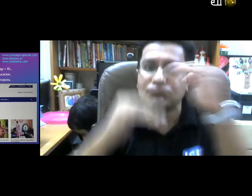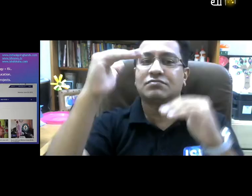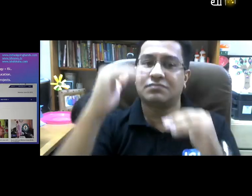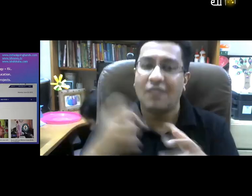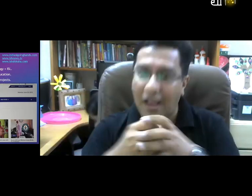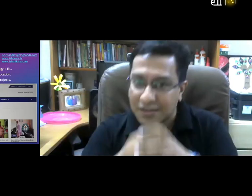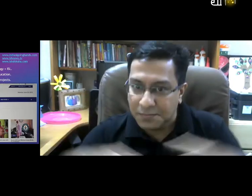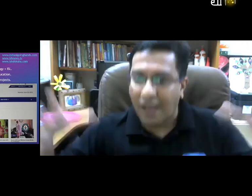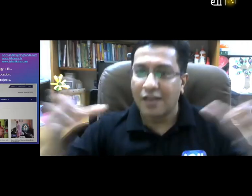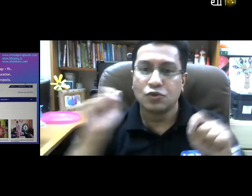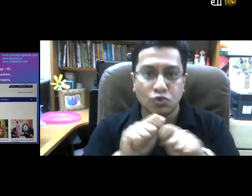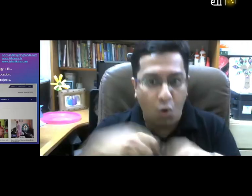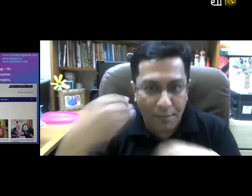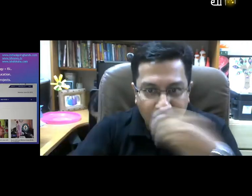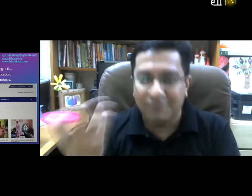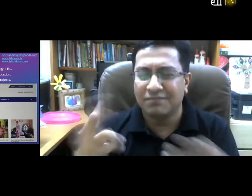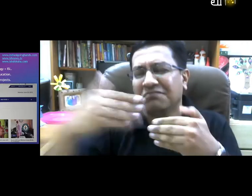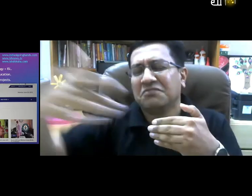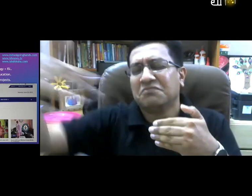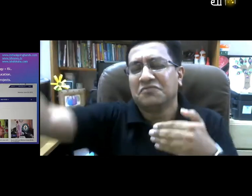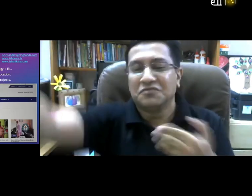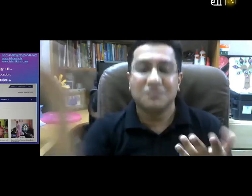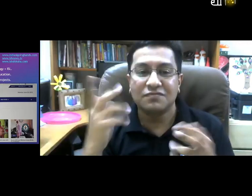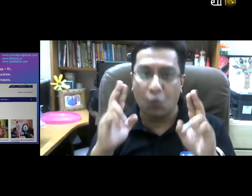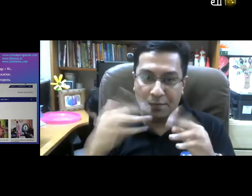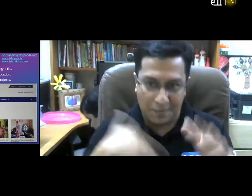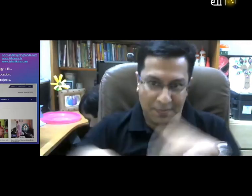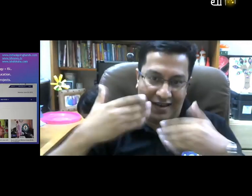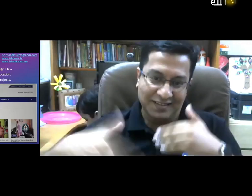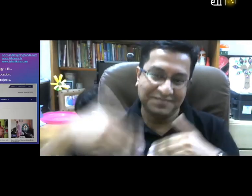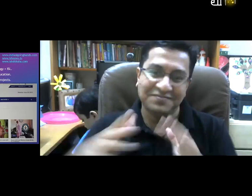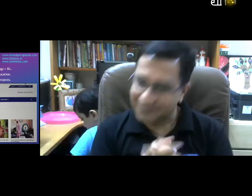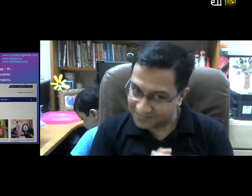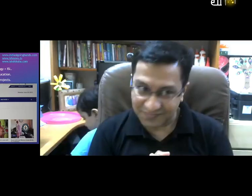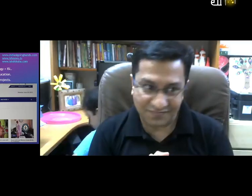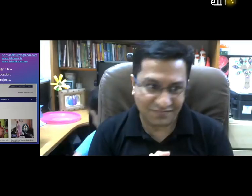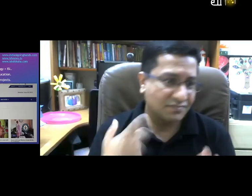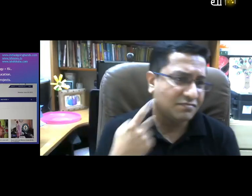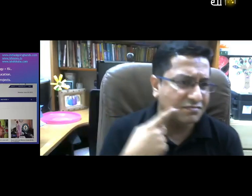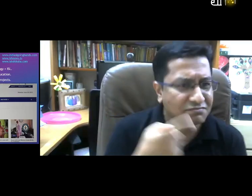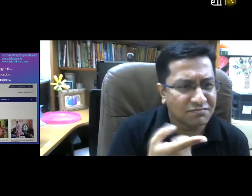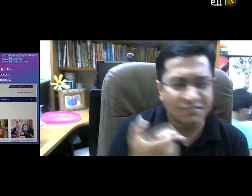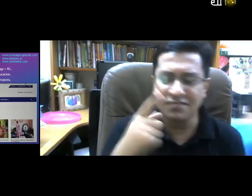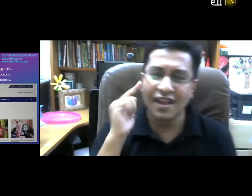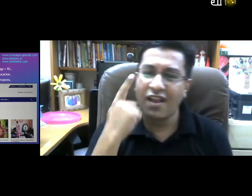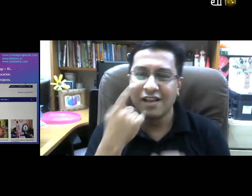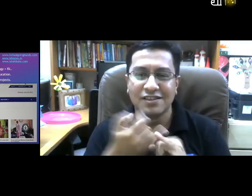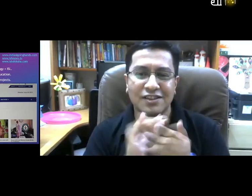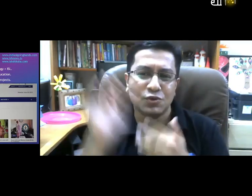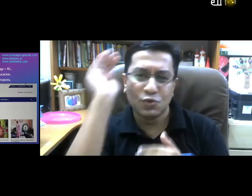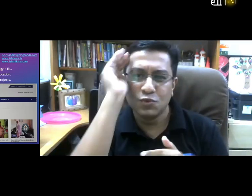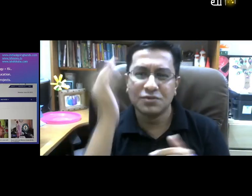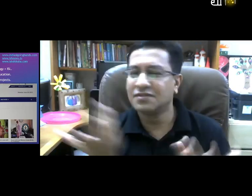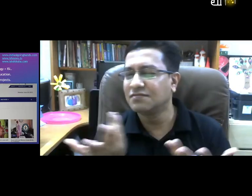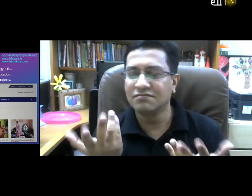definitely need support from you all and support you all for your upliftment. So hopefully that is coming in.